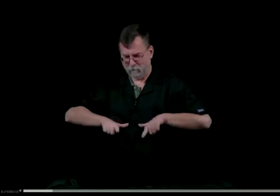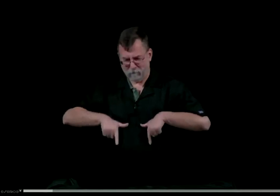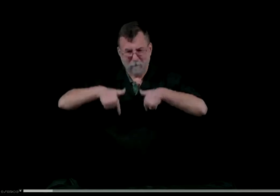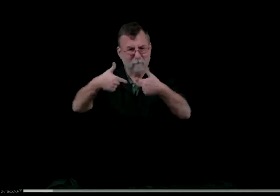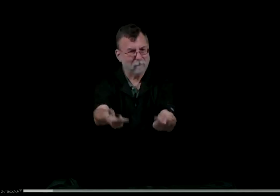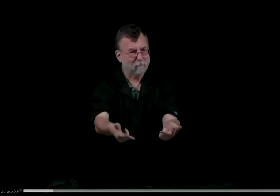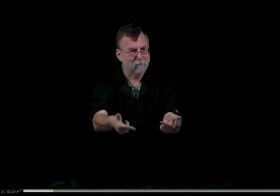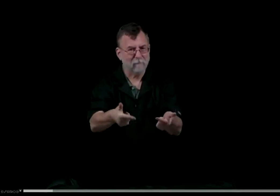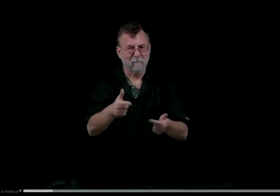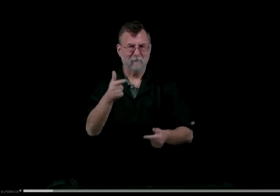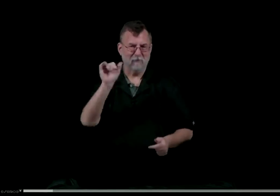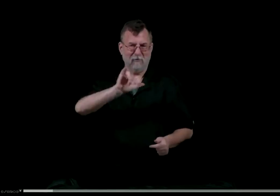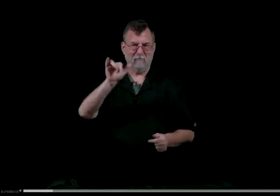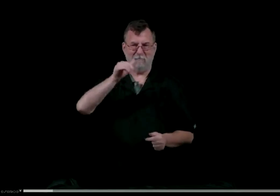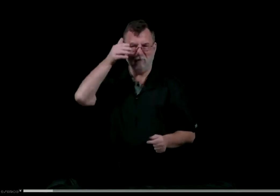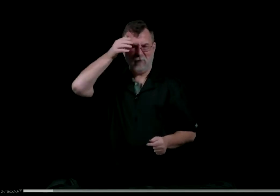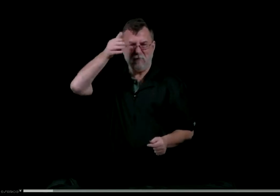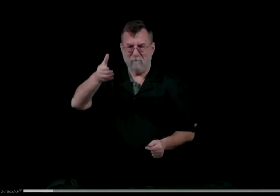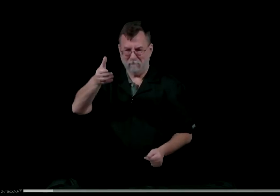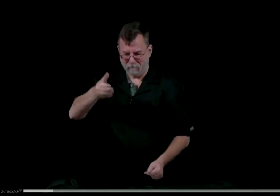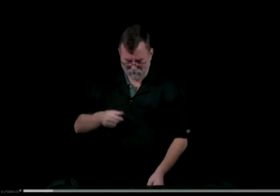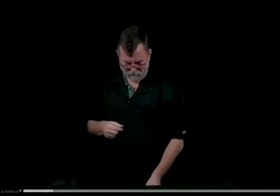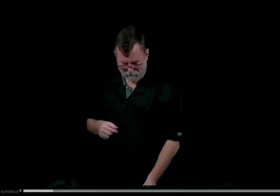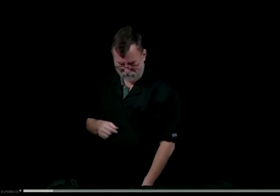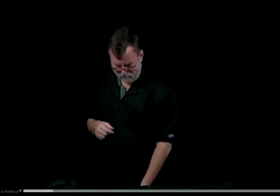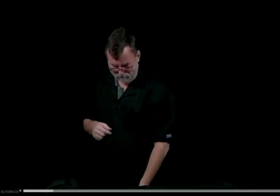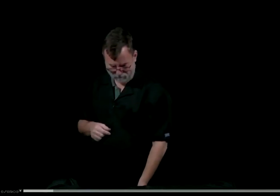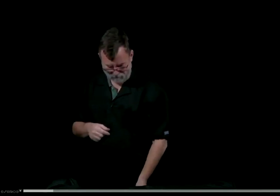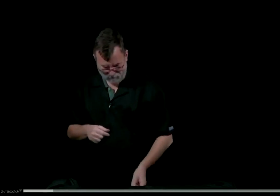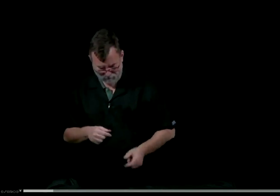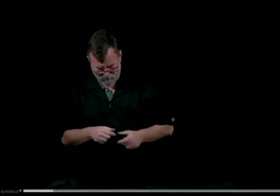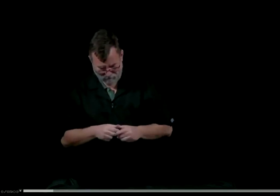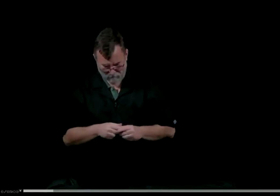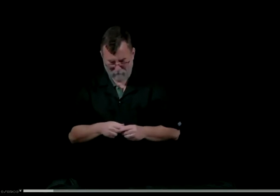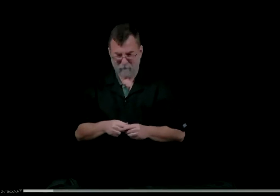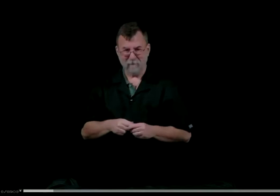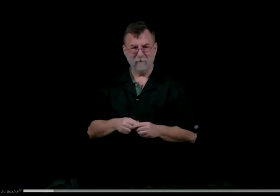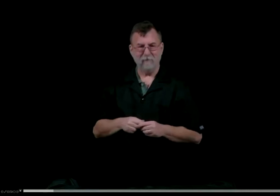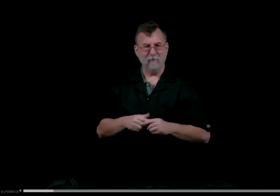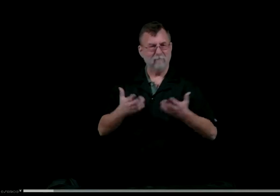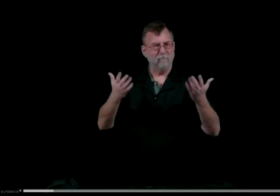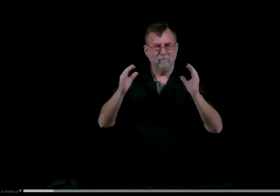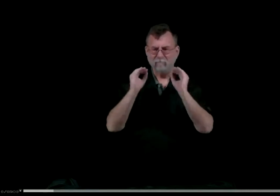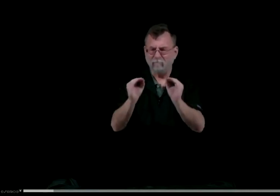And now it's my turn to be your pastor. It's the same concept. I'm still teaching.